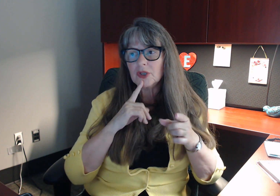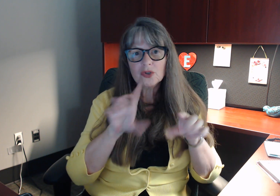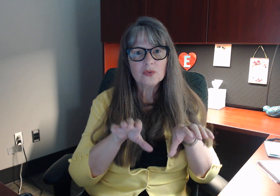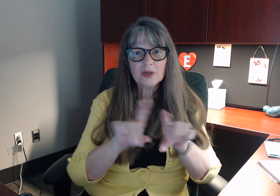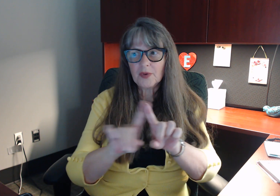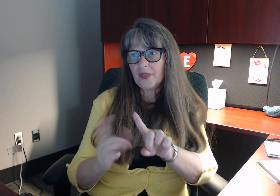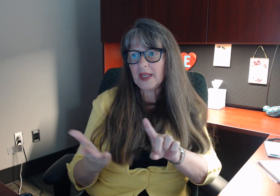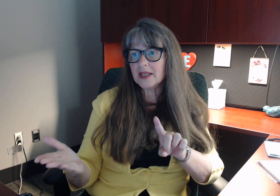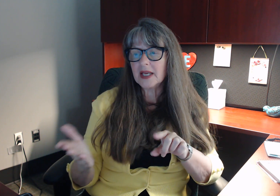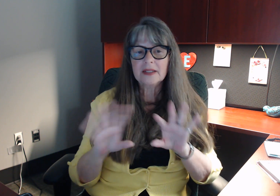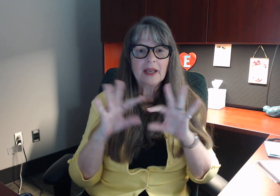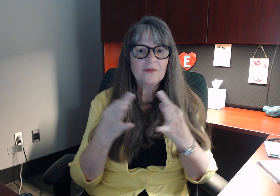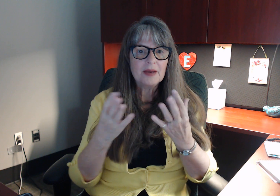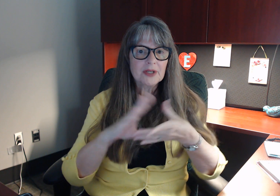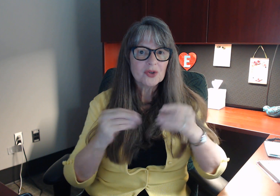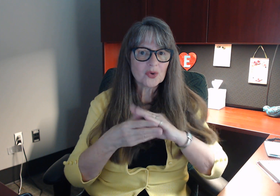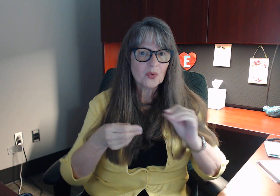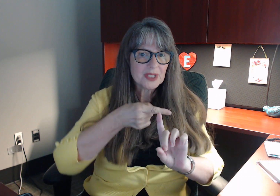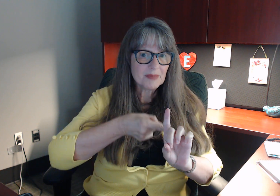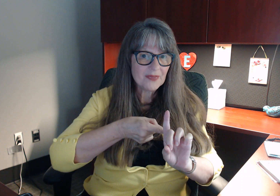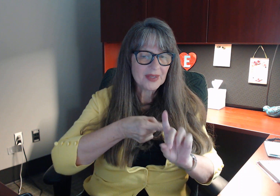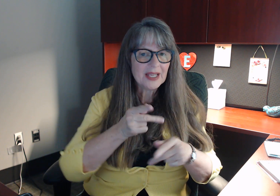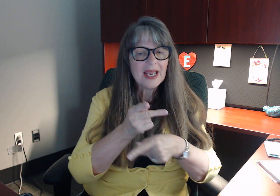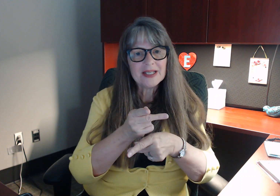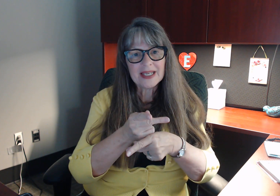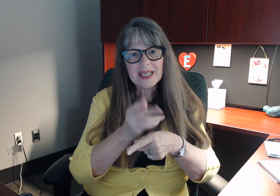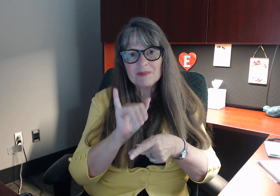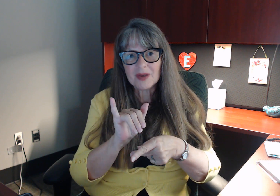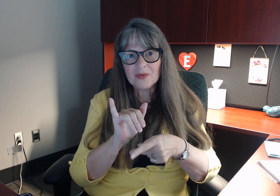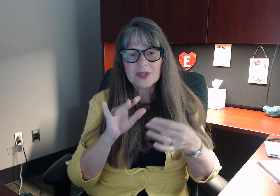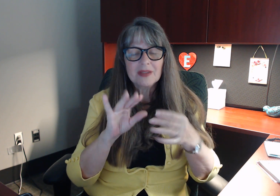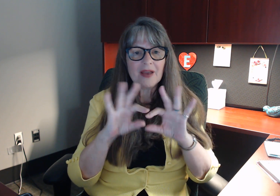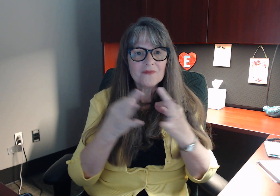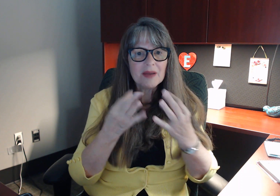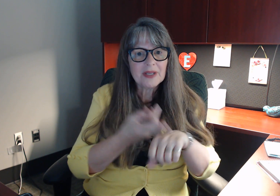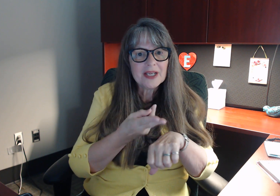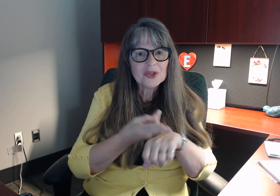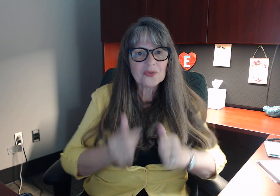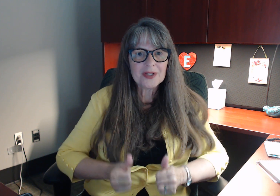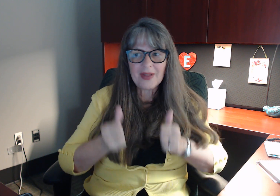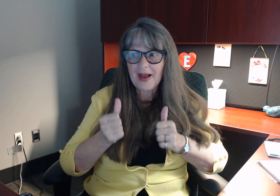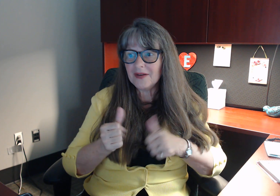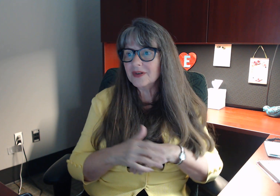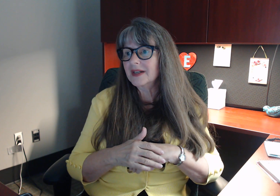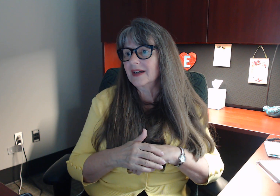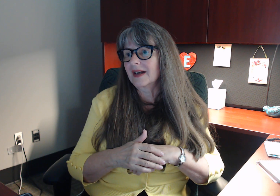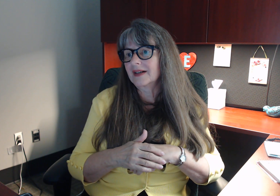do different things like Family Stories Month, and to keep that family history alive. I